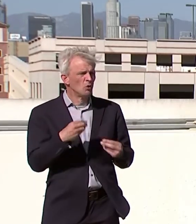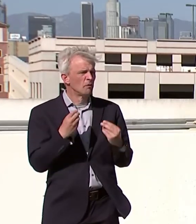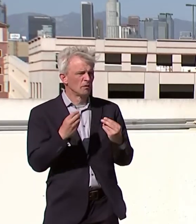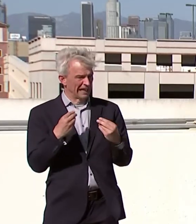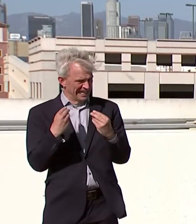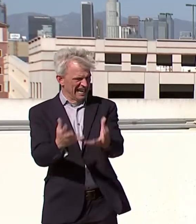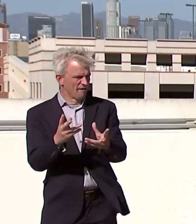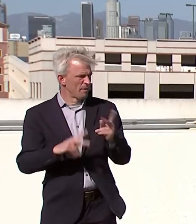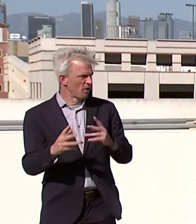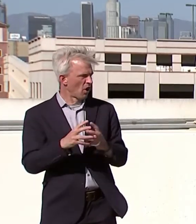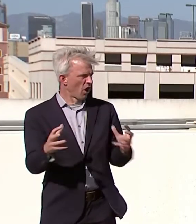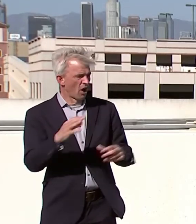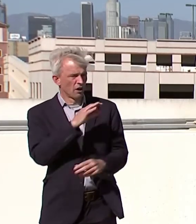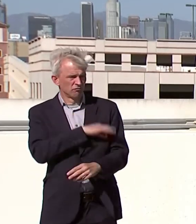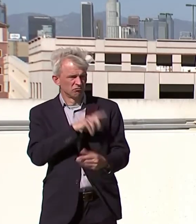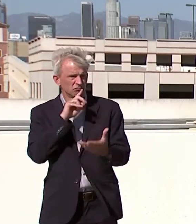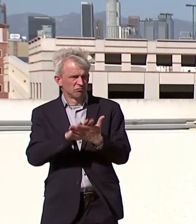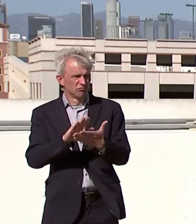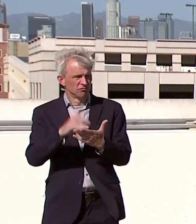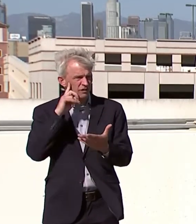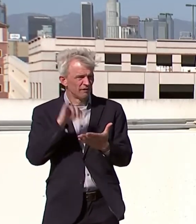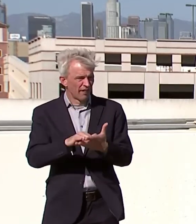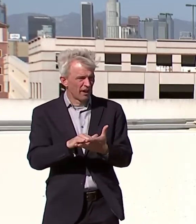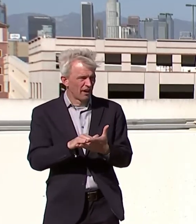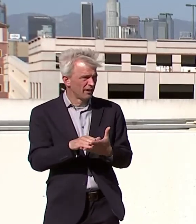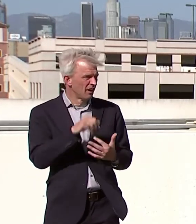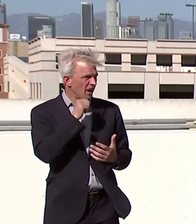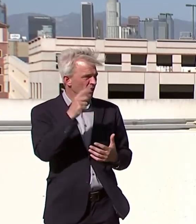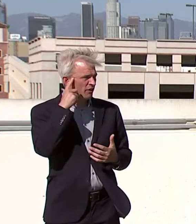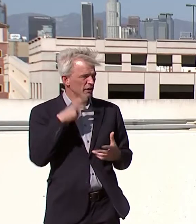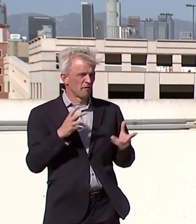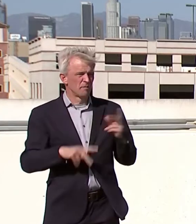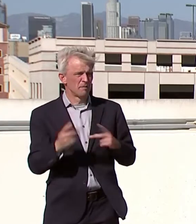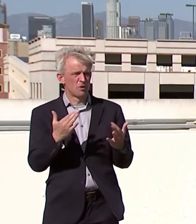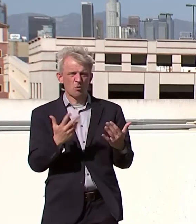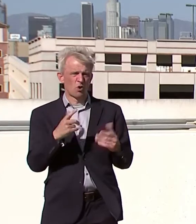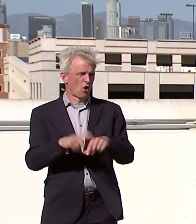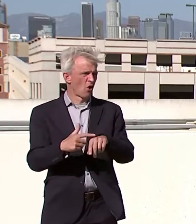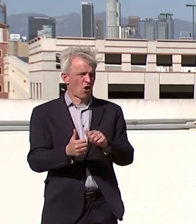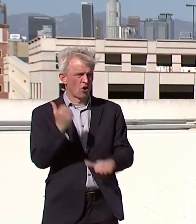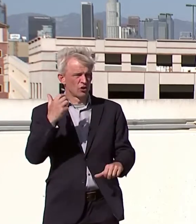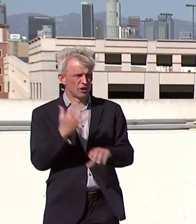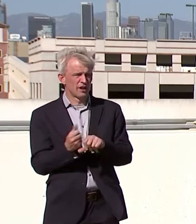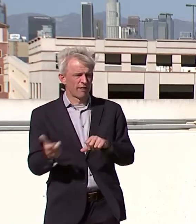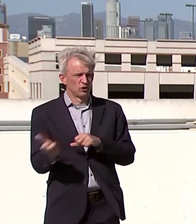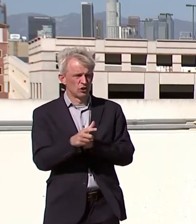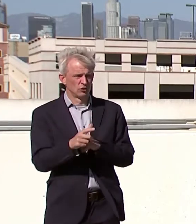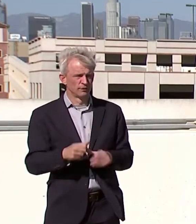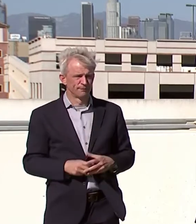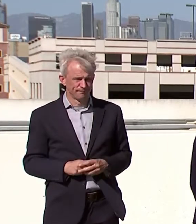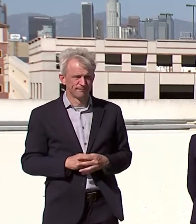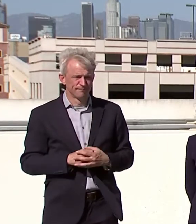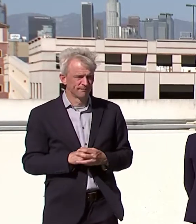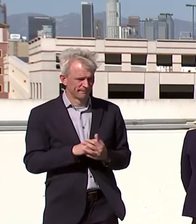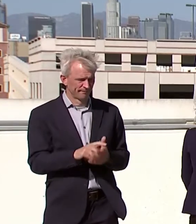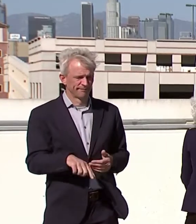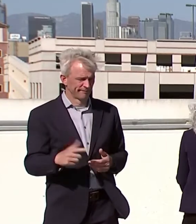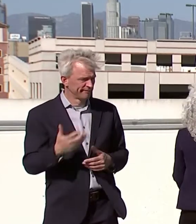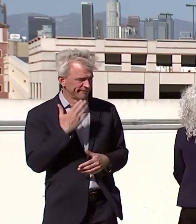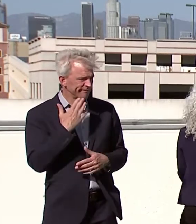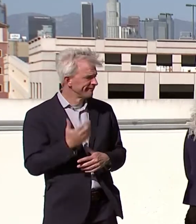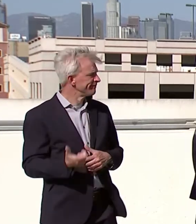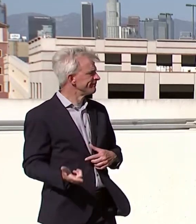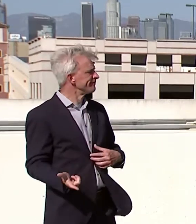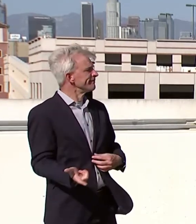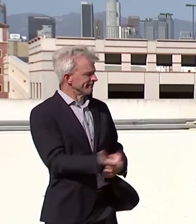for that. And I don't think people are going to be waiting much longer to get their turn. Mm-hmm. Thank you. Thank you. Thanks. Well